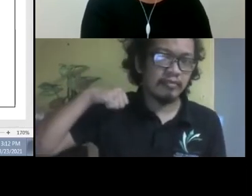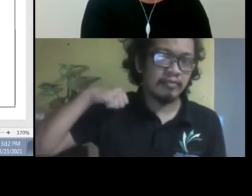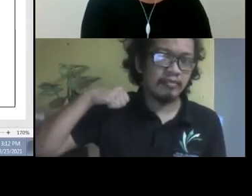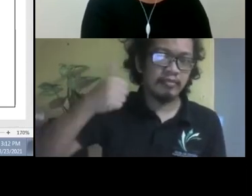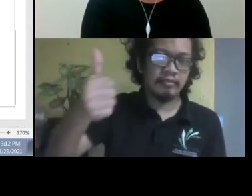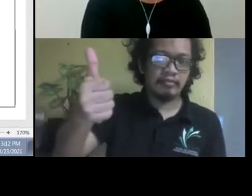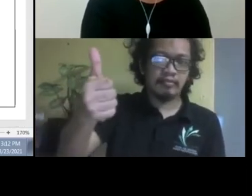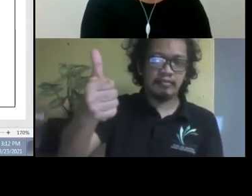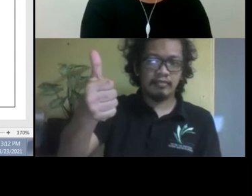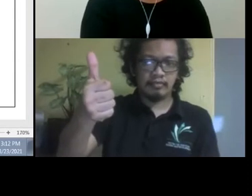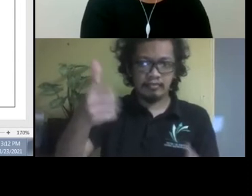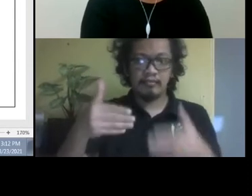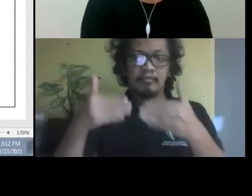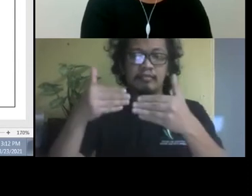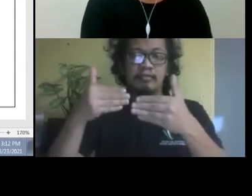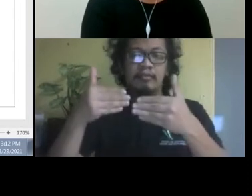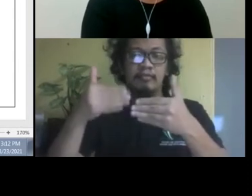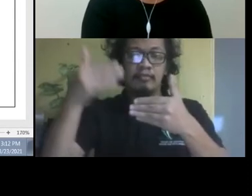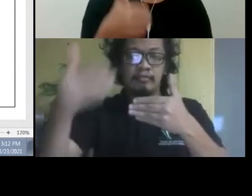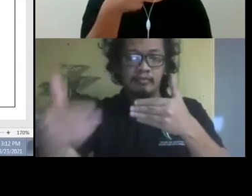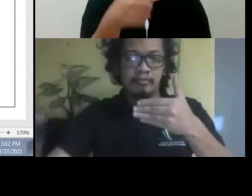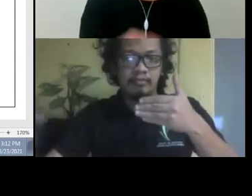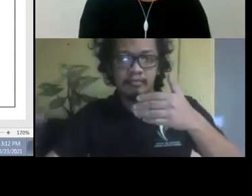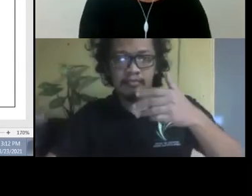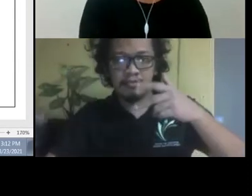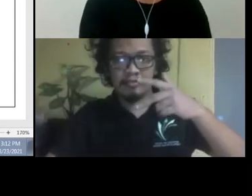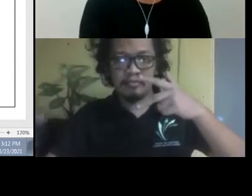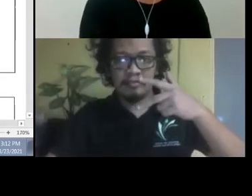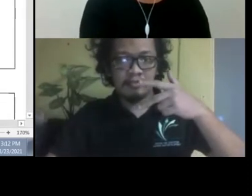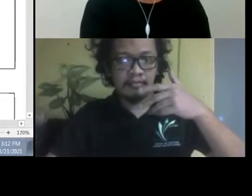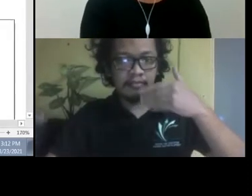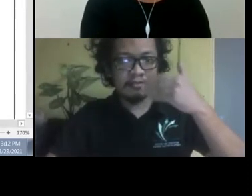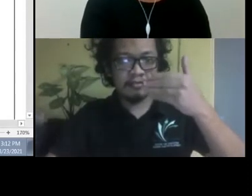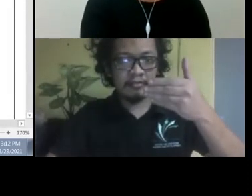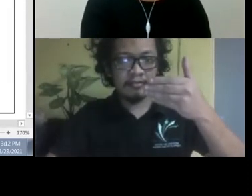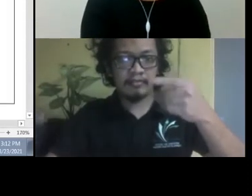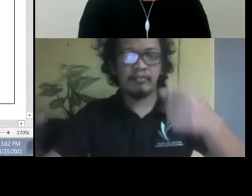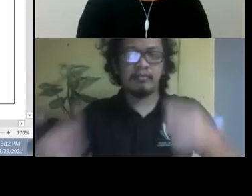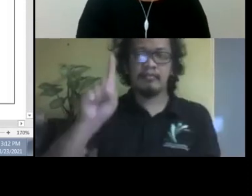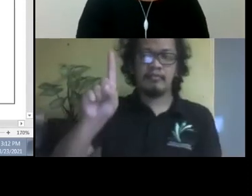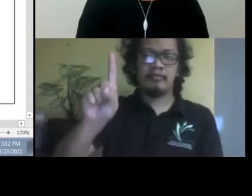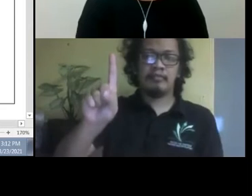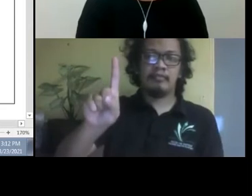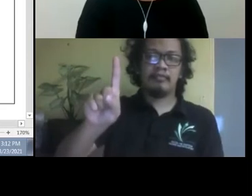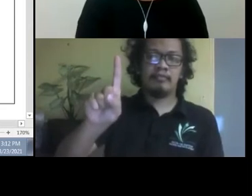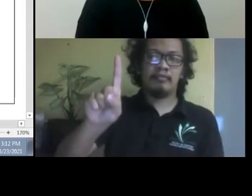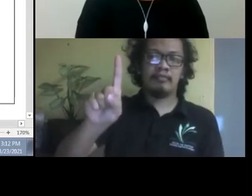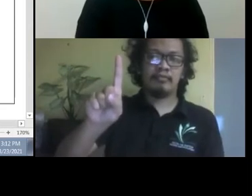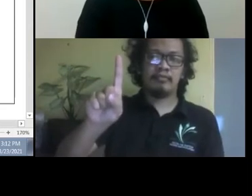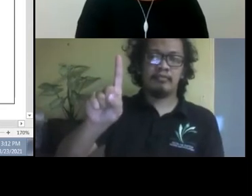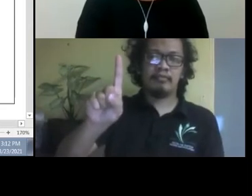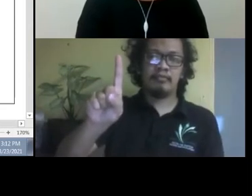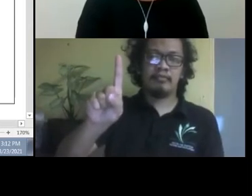tomorrow, yesterday, Okay. all under that hand shape. Mm-hmm.